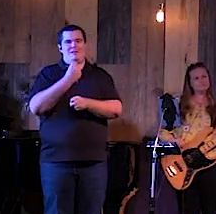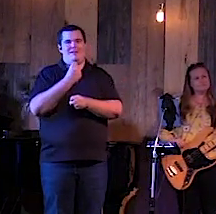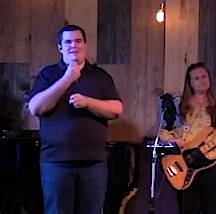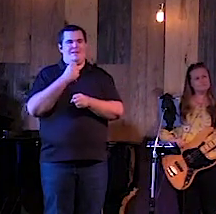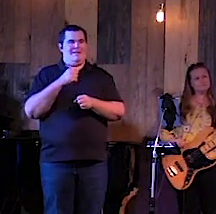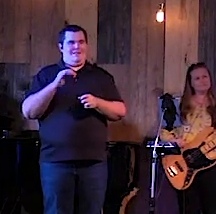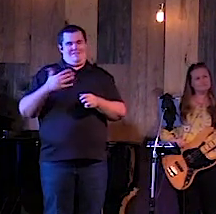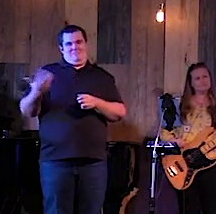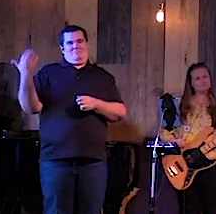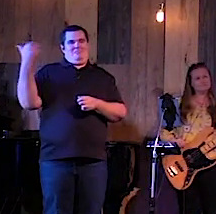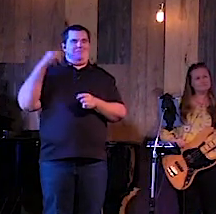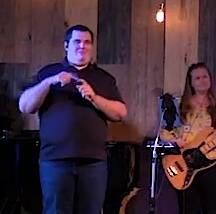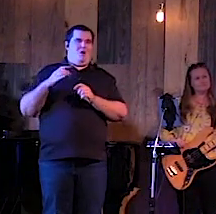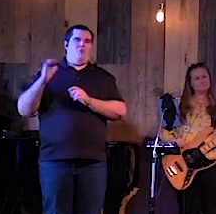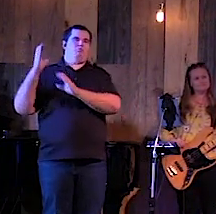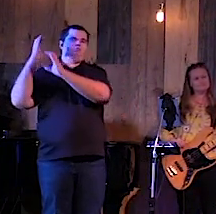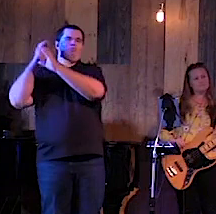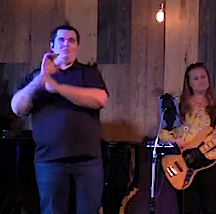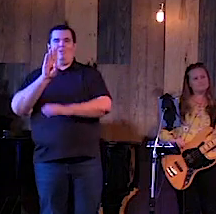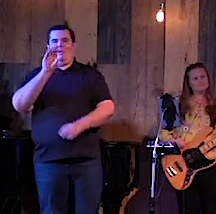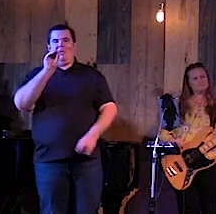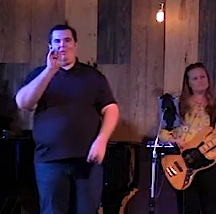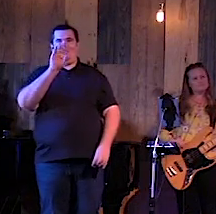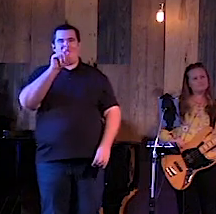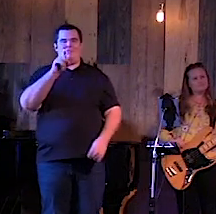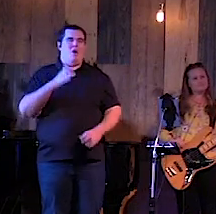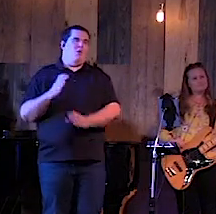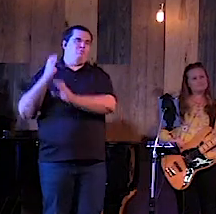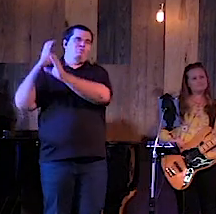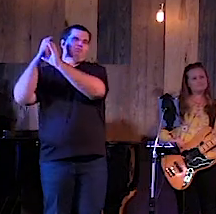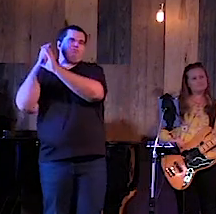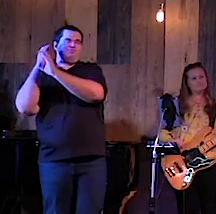And man, back in that day, boomboxes were a big deal. So look that